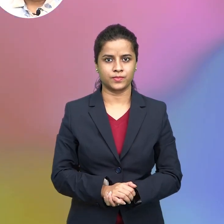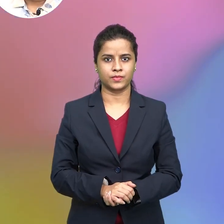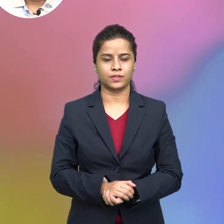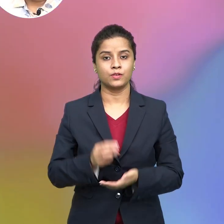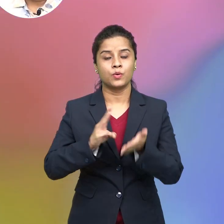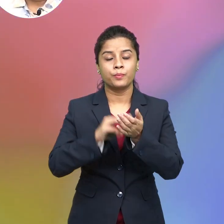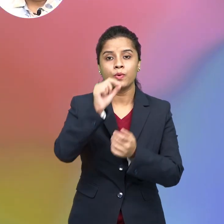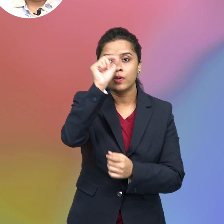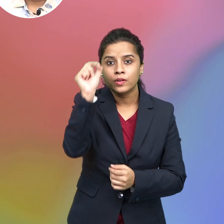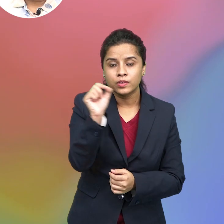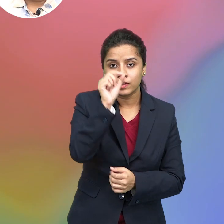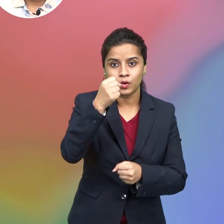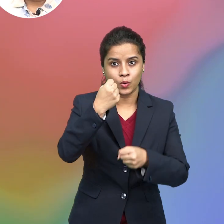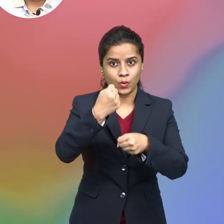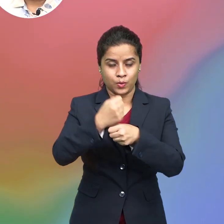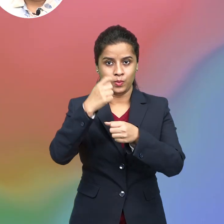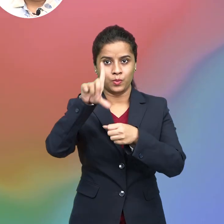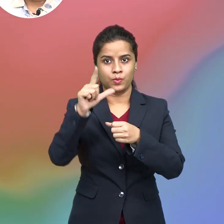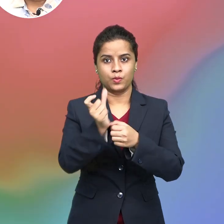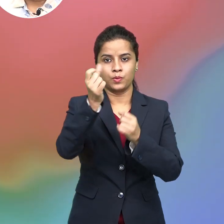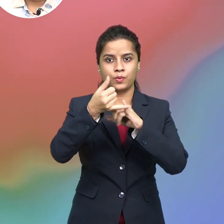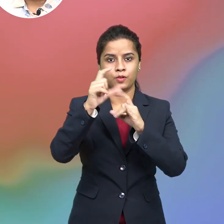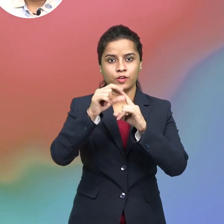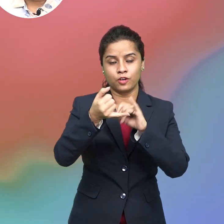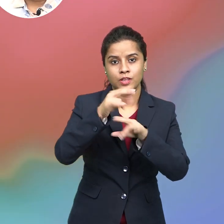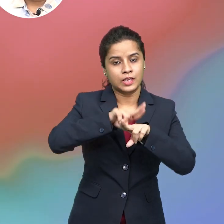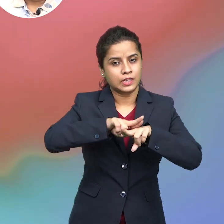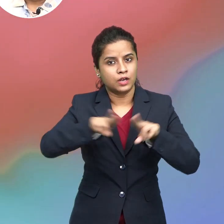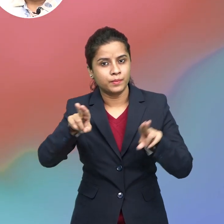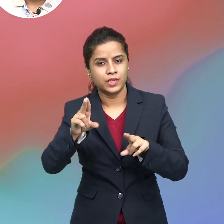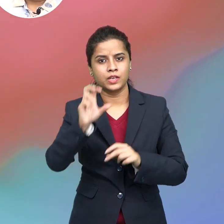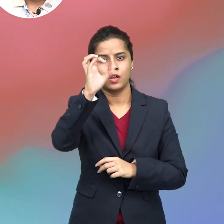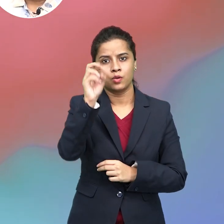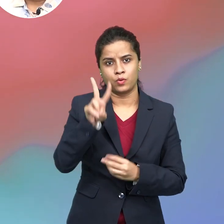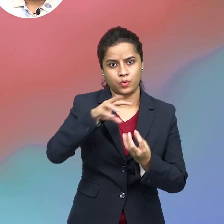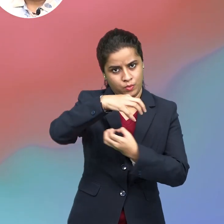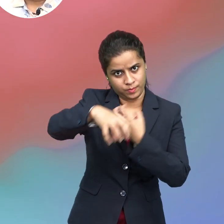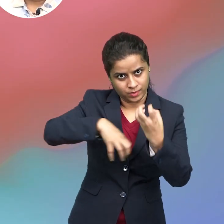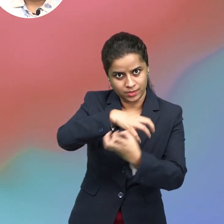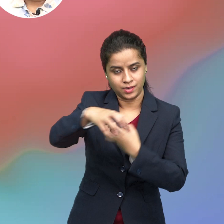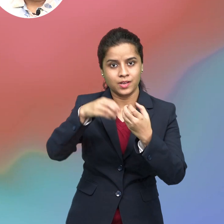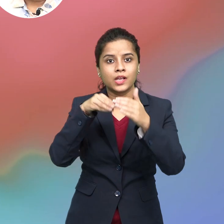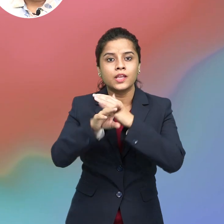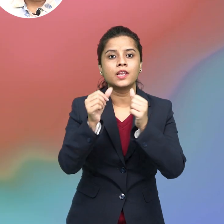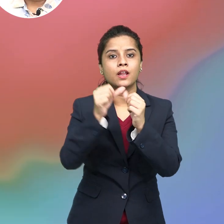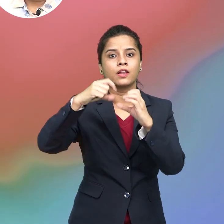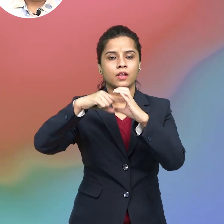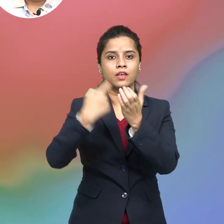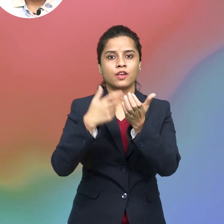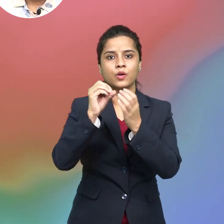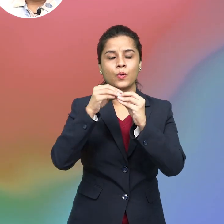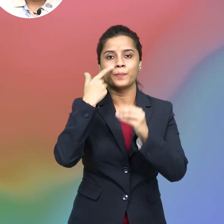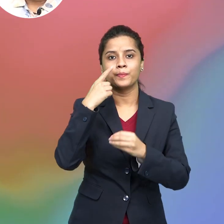Thus, a molecule of glucose is completely oxidized in aerobic respiration,